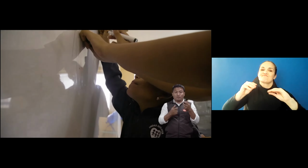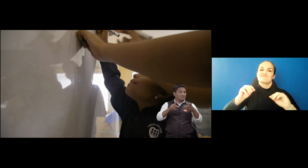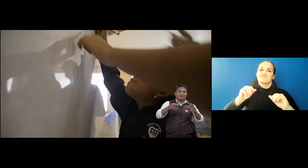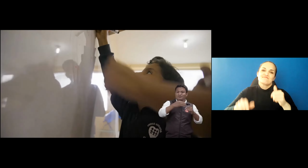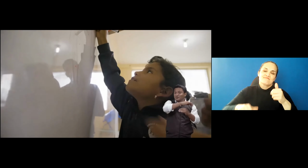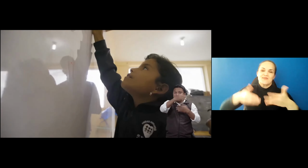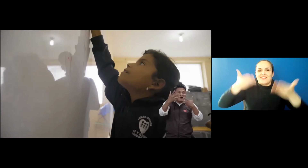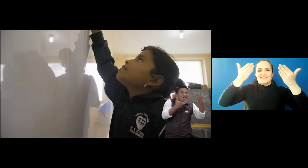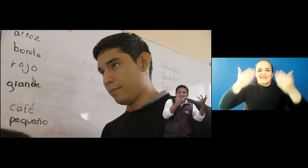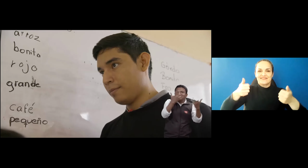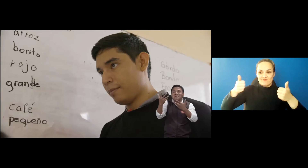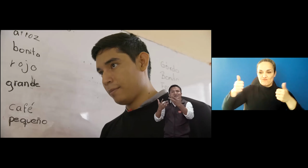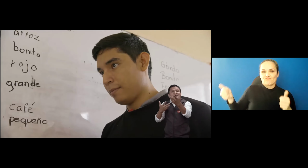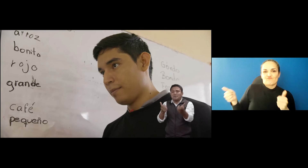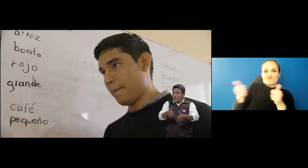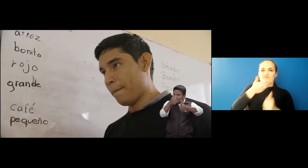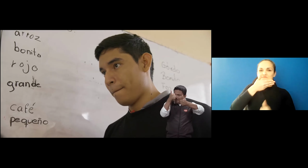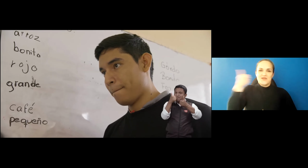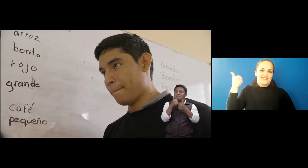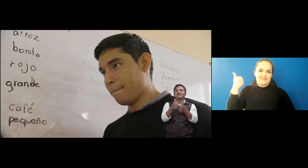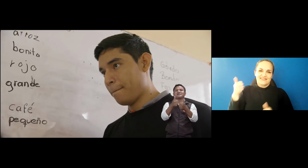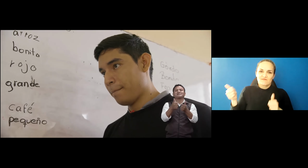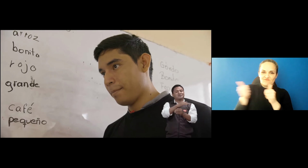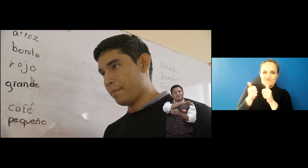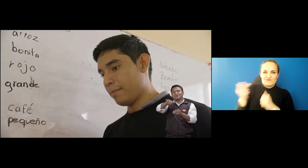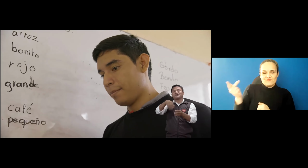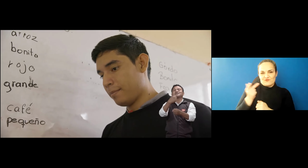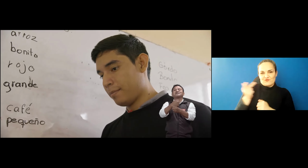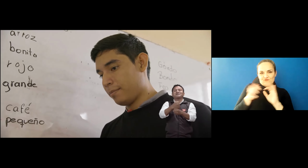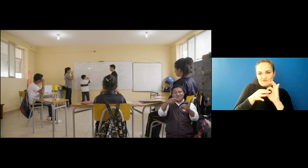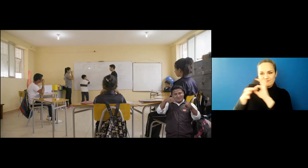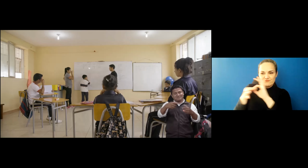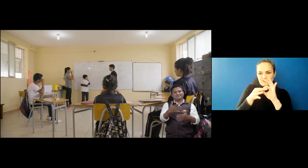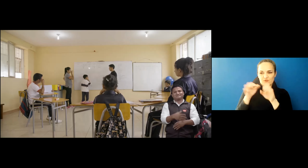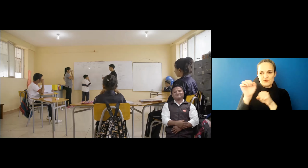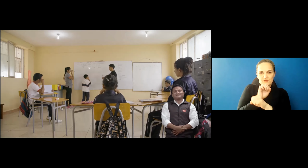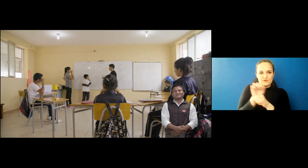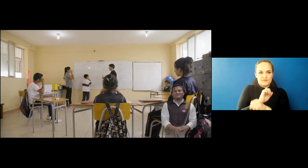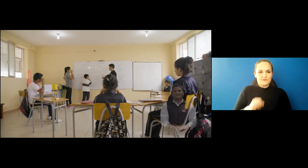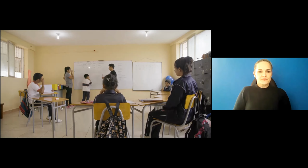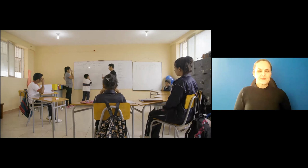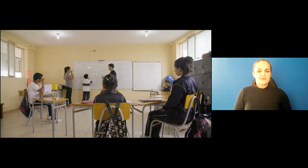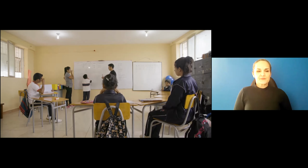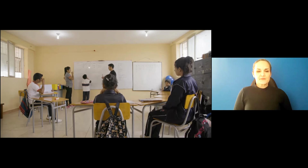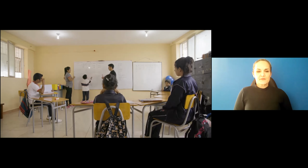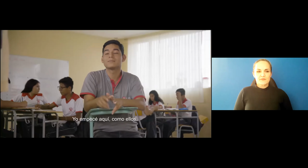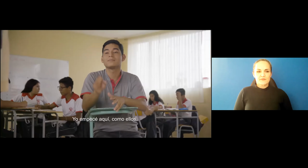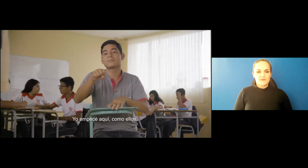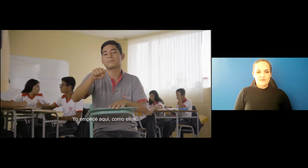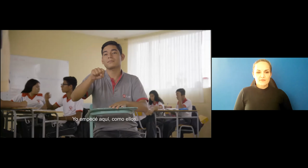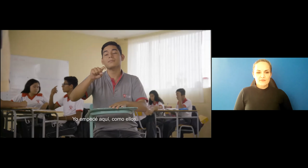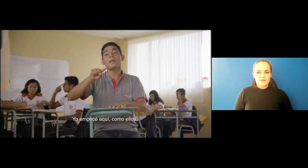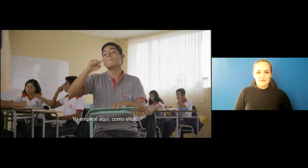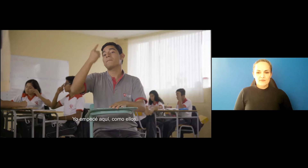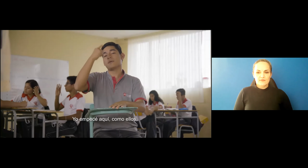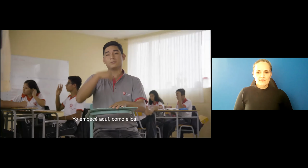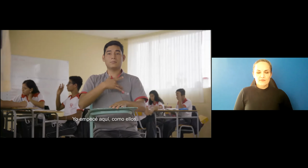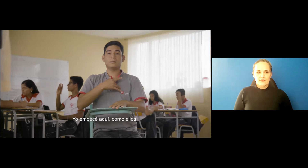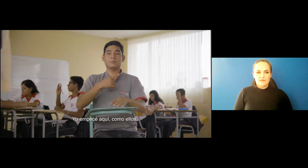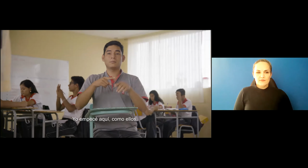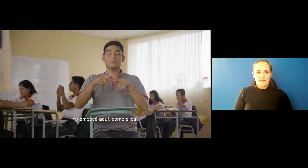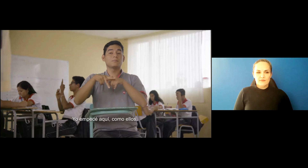learn in the best possible way. And so this has proven to be extremely effective, this joint work that we do as a team.